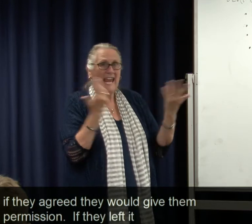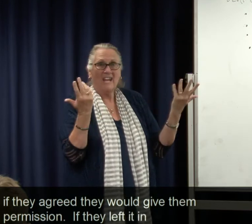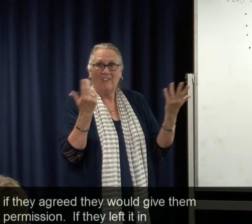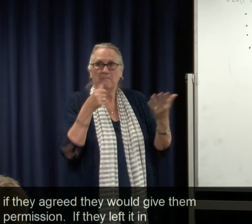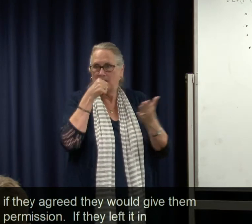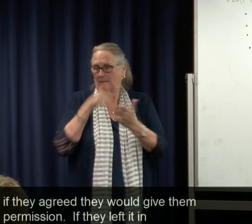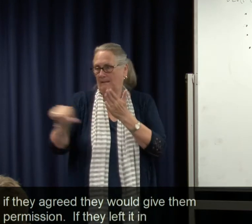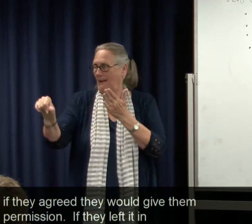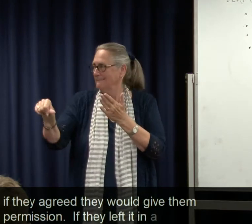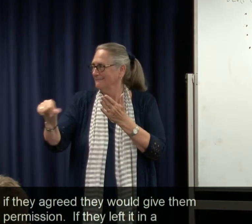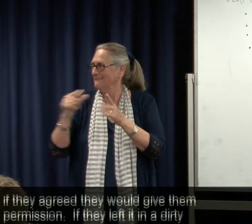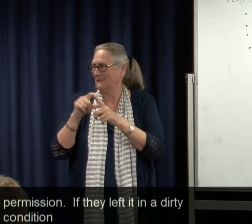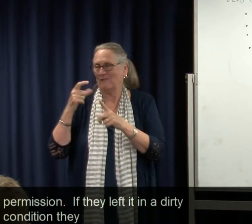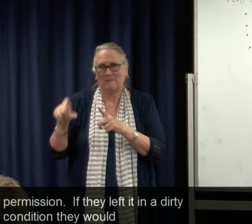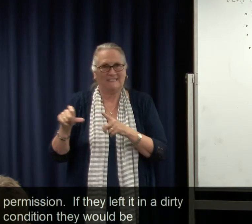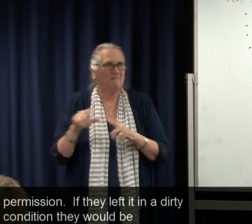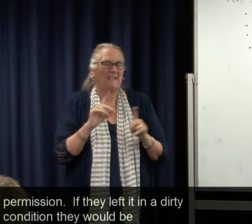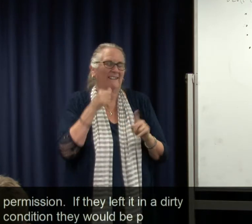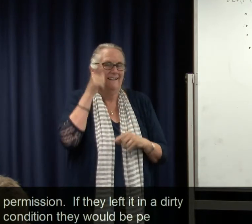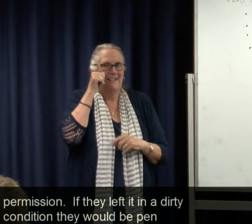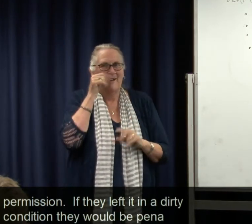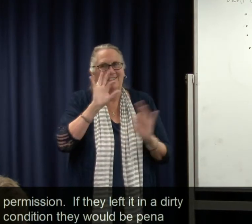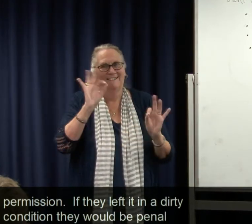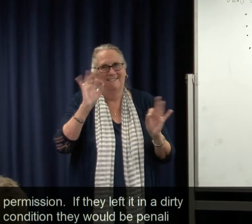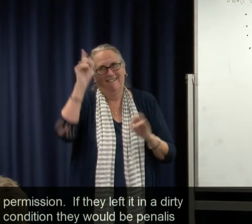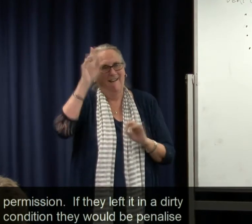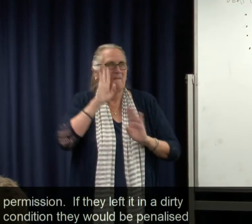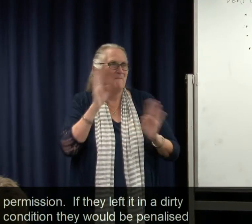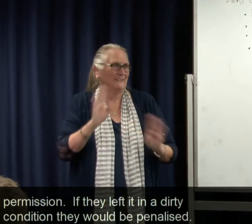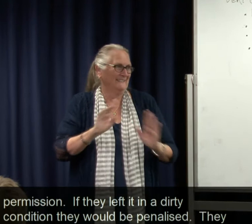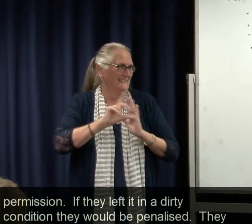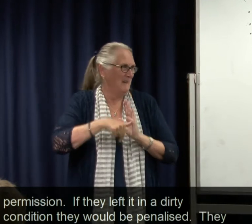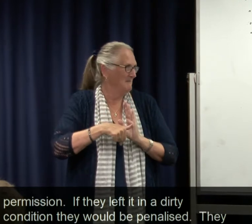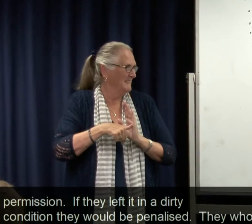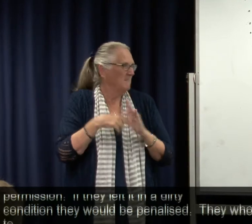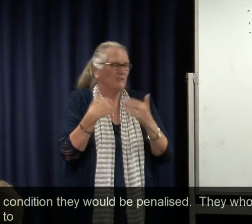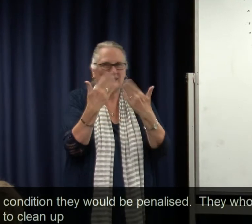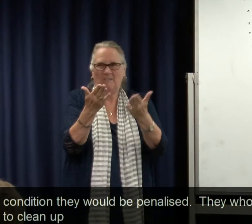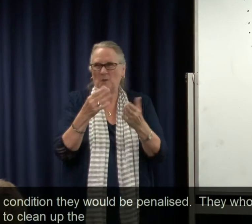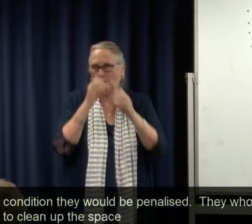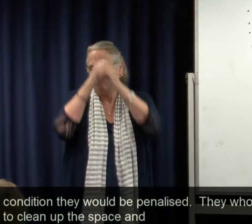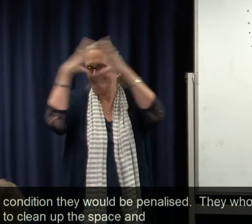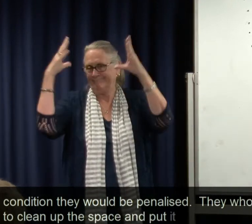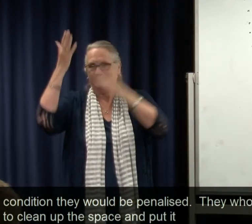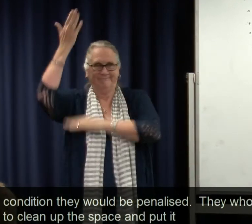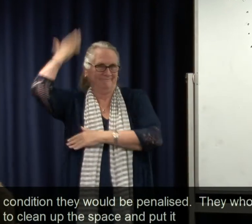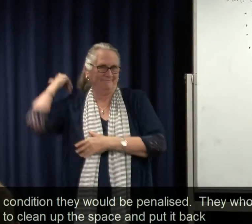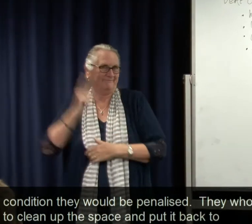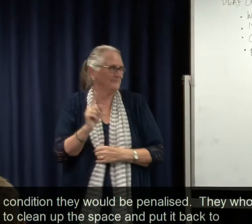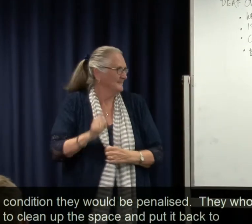make sure they cleaned up the space after they used it and put it back how they found it. And it was a letter sent to the Deaf Committee. I know that's a bit old-fashioned nowadays, but